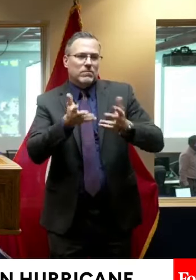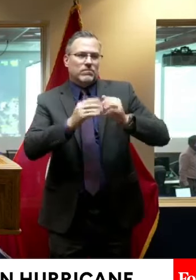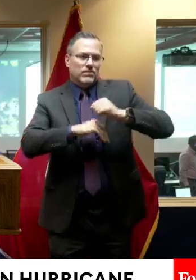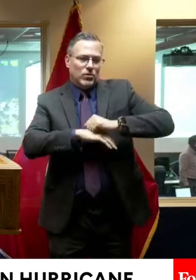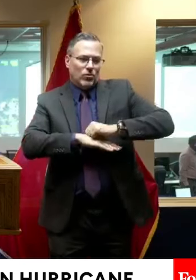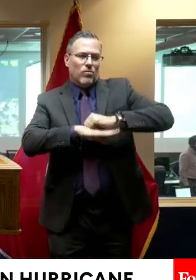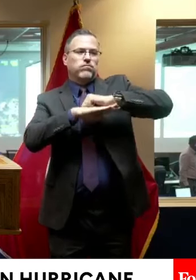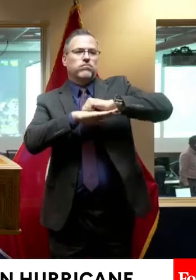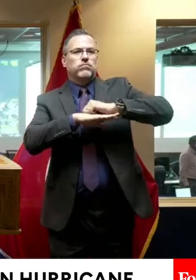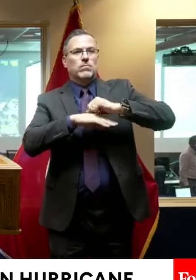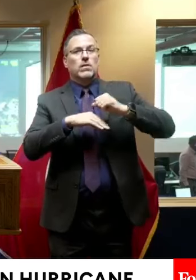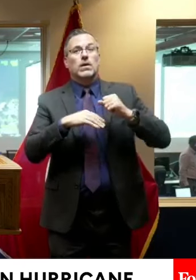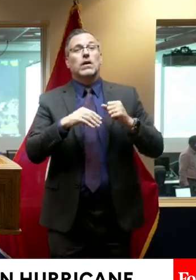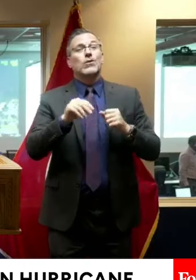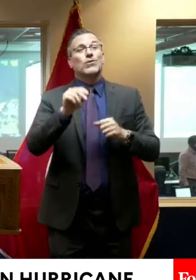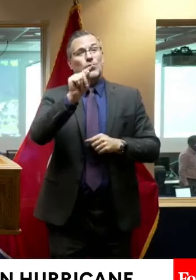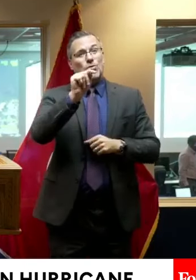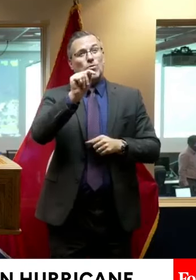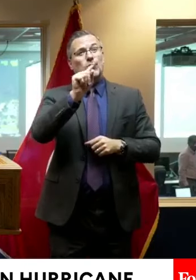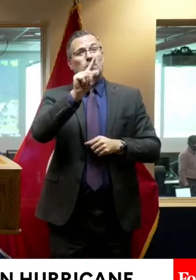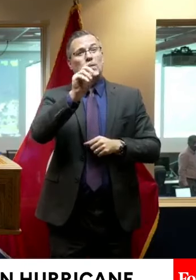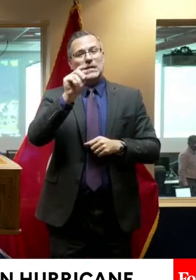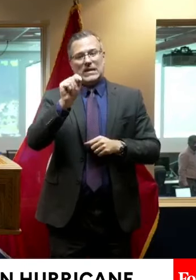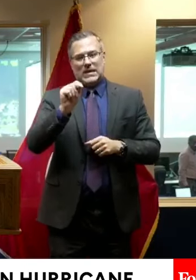done on the TDOT side